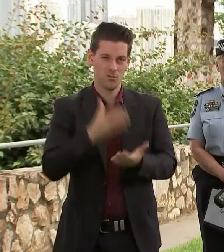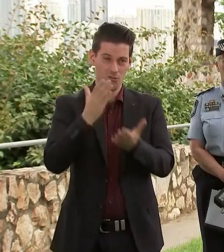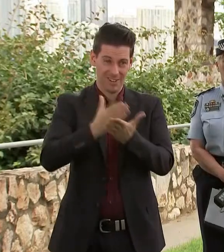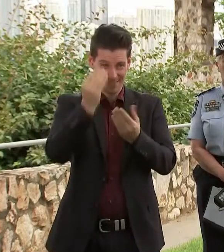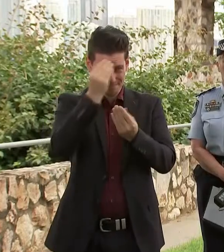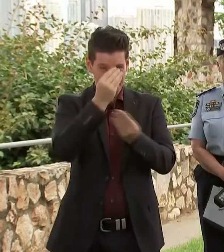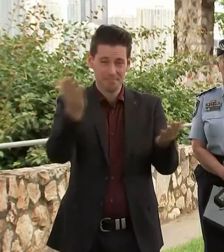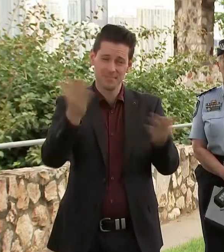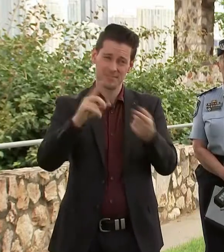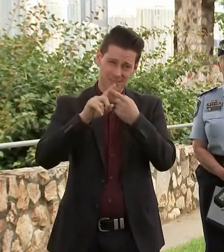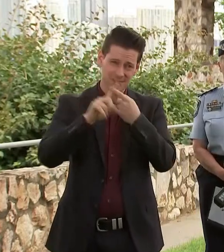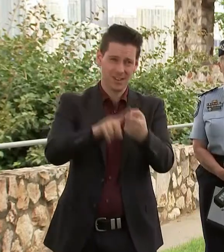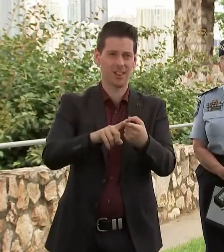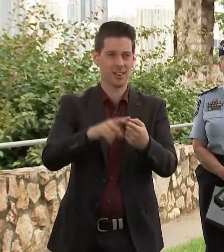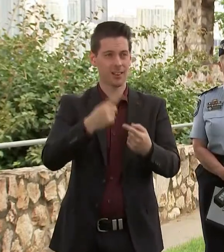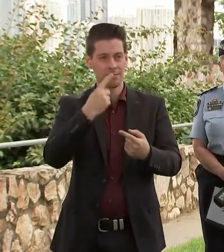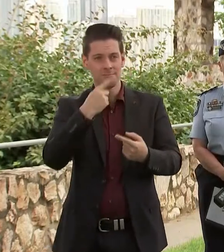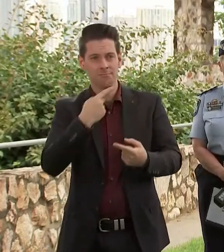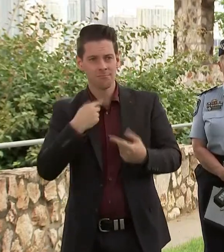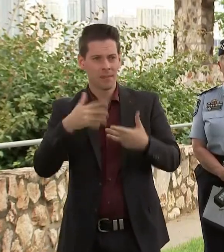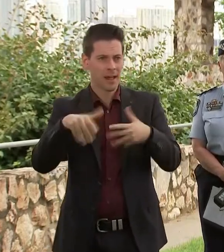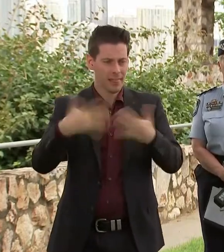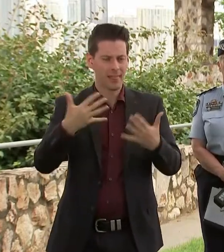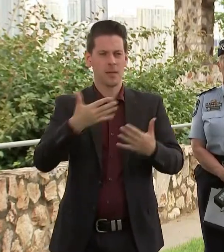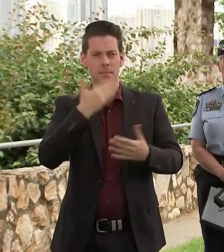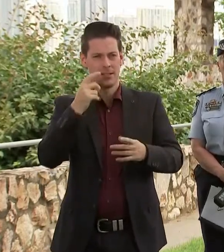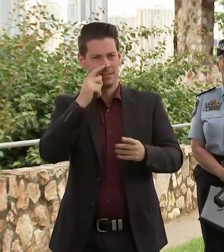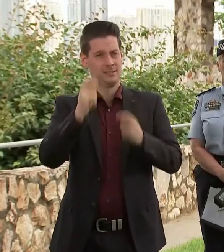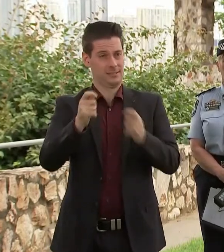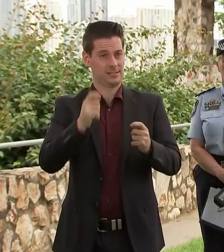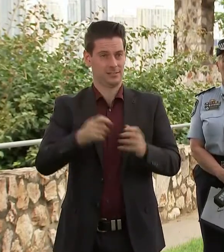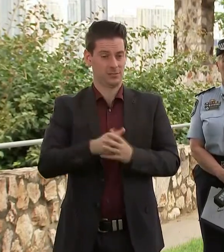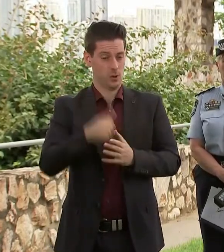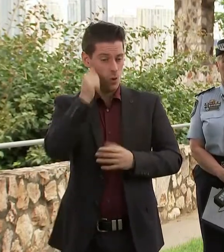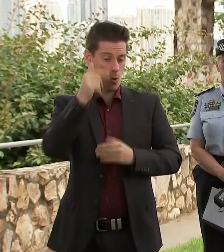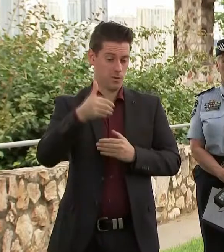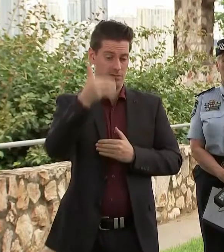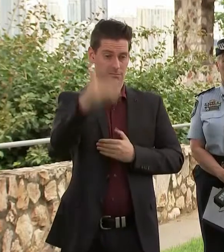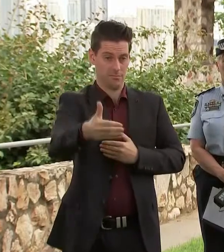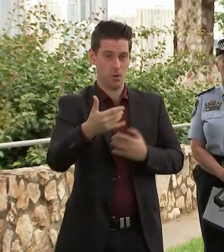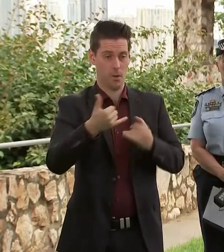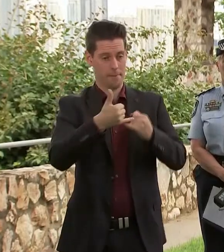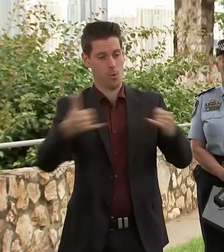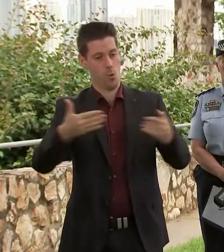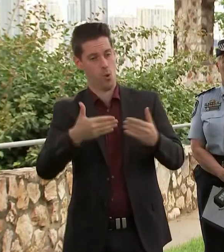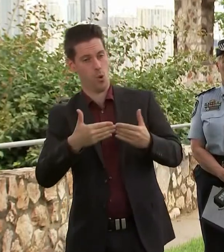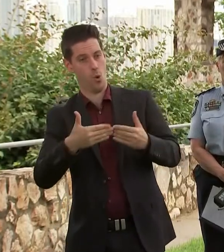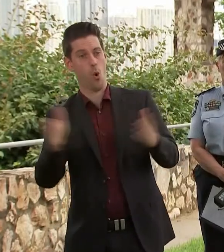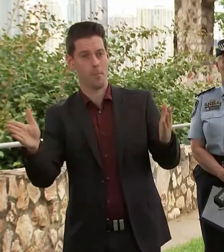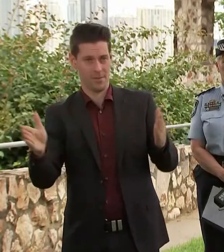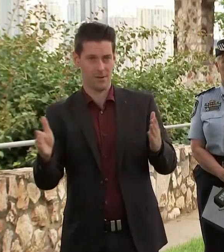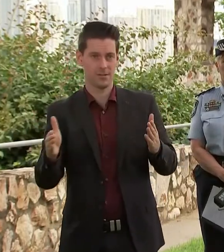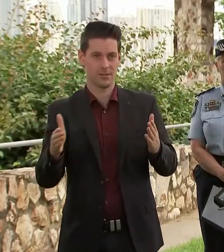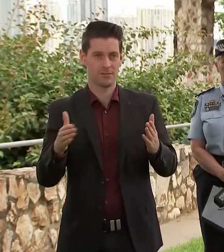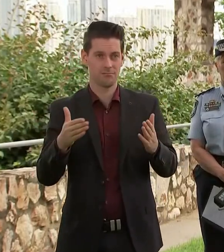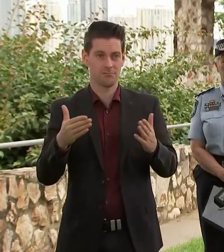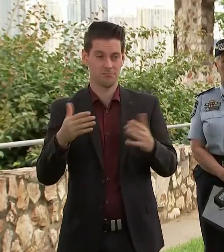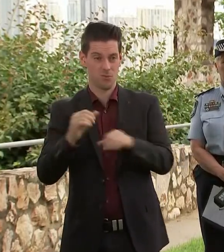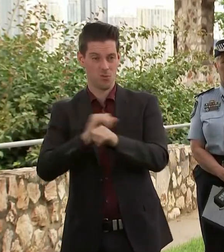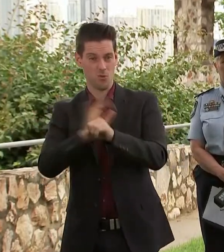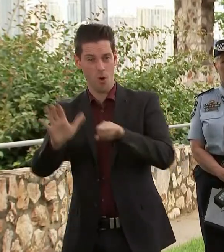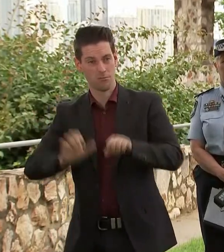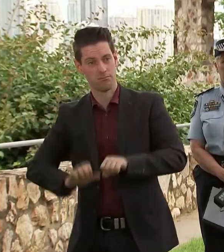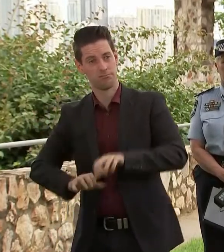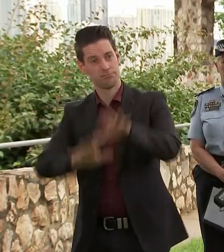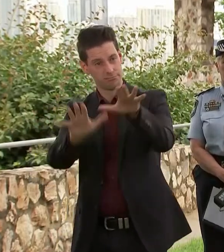people to continue to get tested. It's really important as we move into this next era of the coronavirus